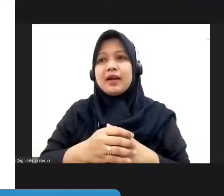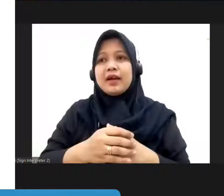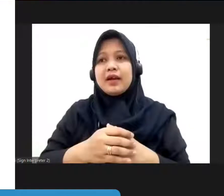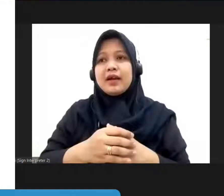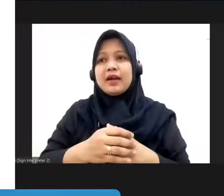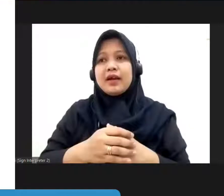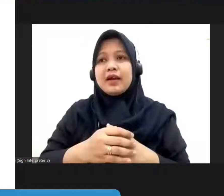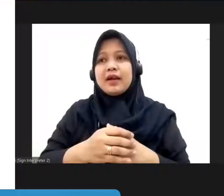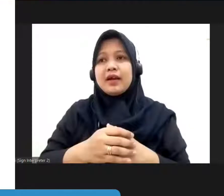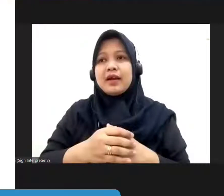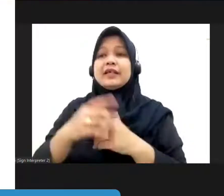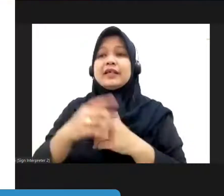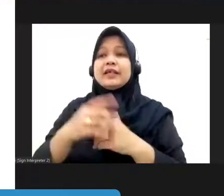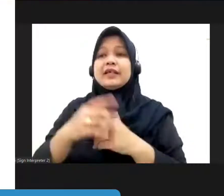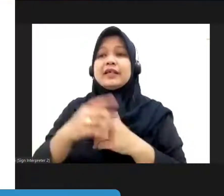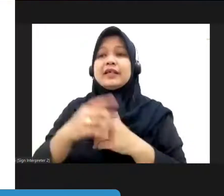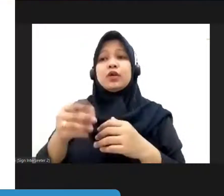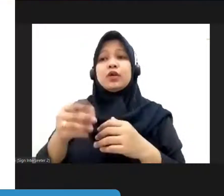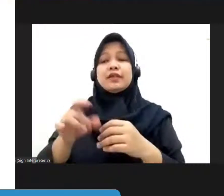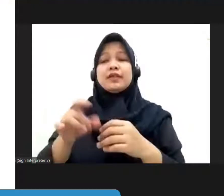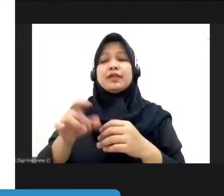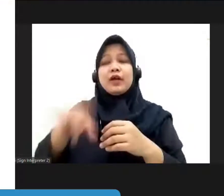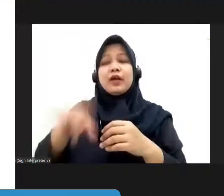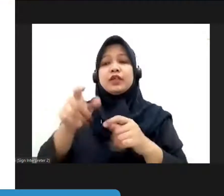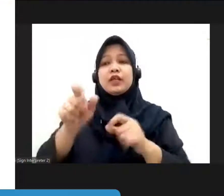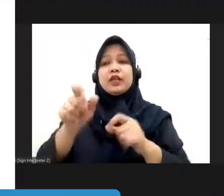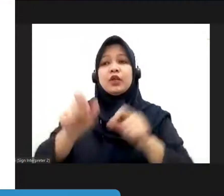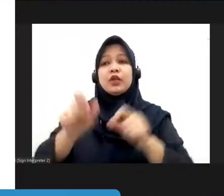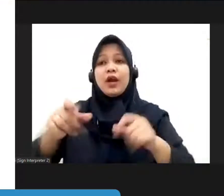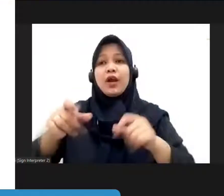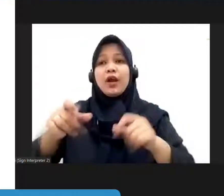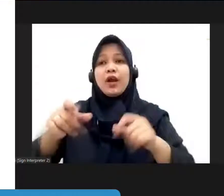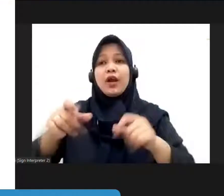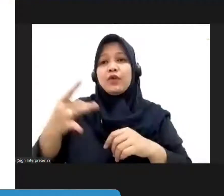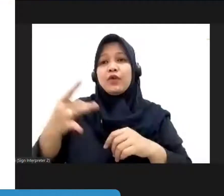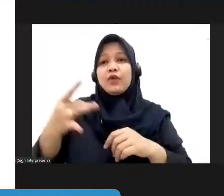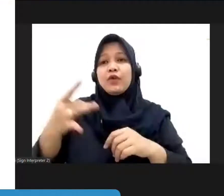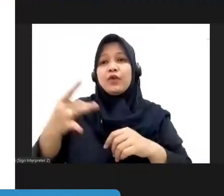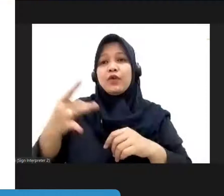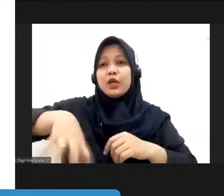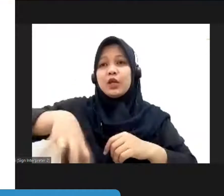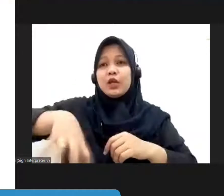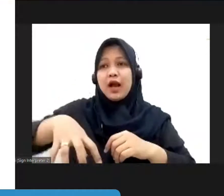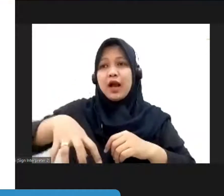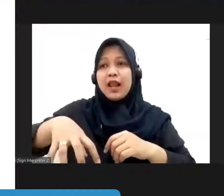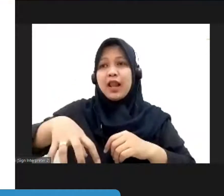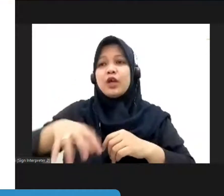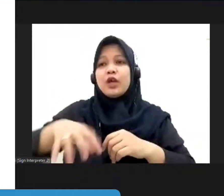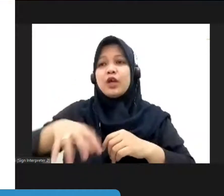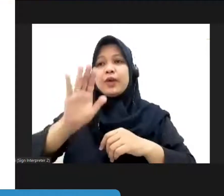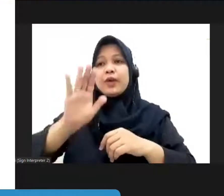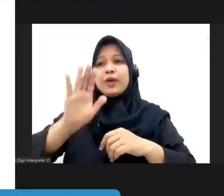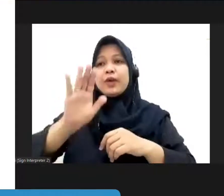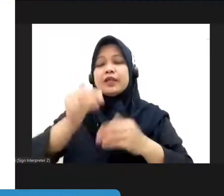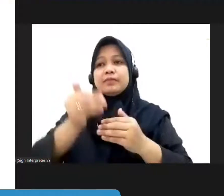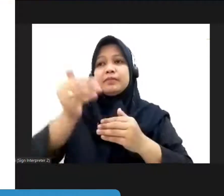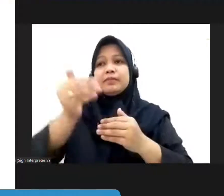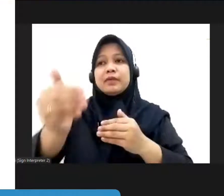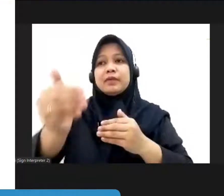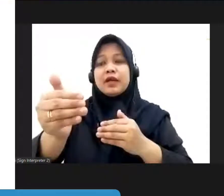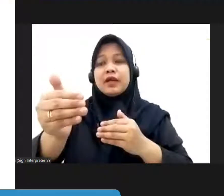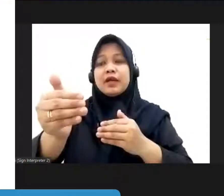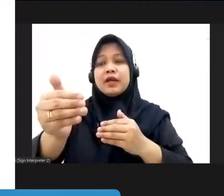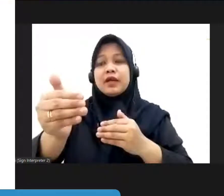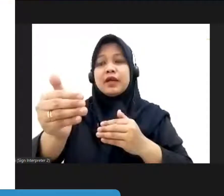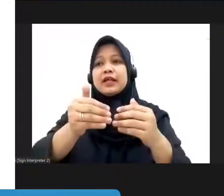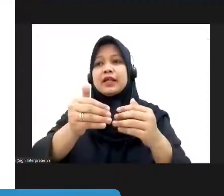local volunteers within this area, so they can take this work forward in terms of the immediate response as